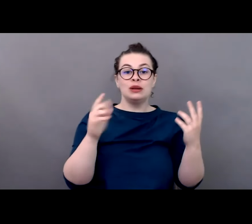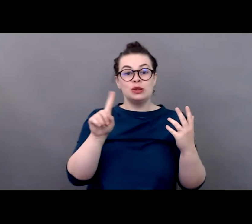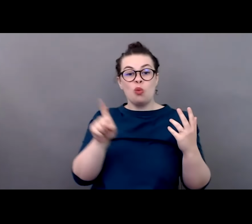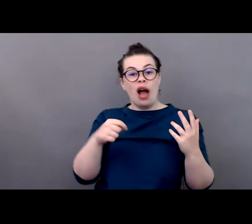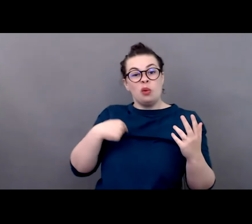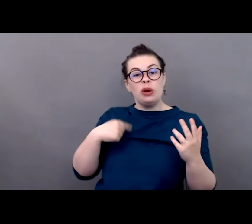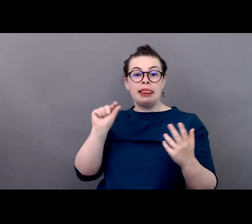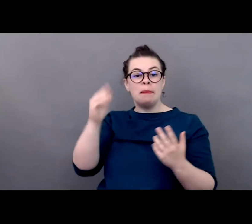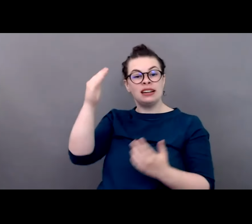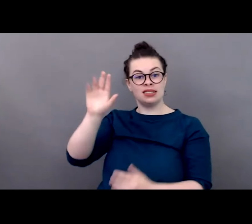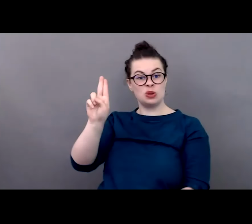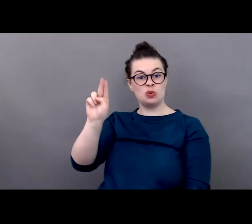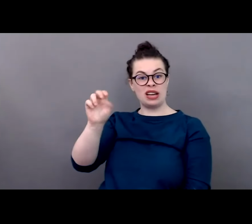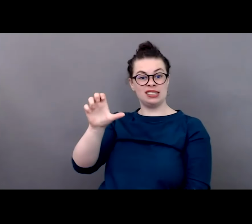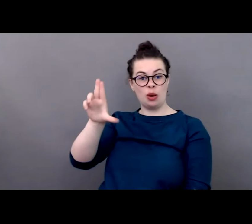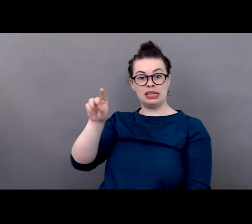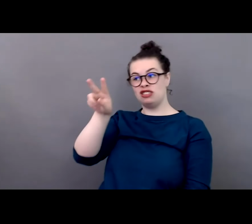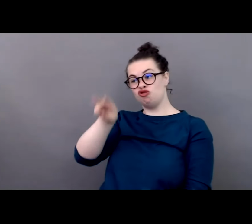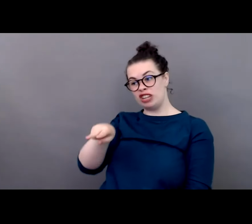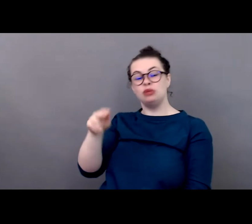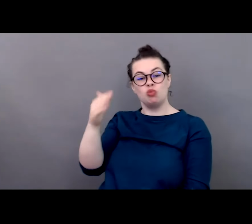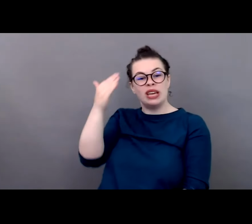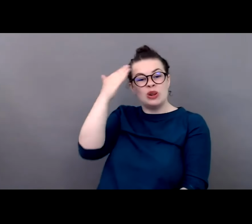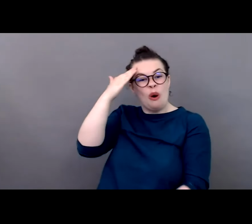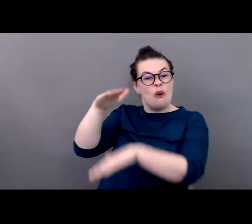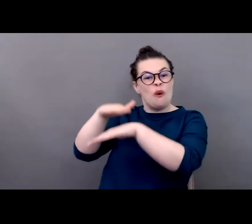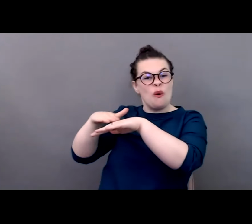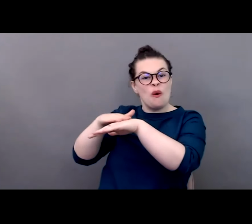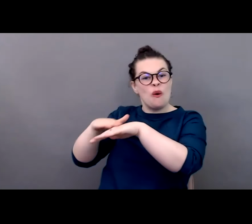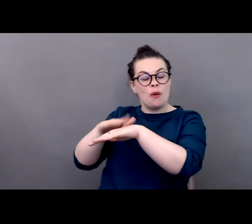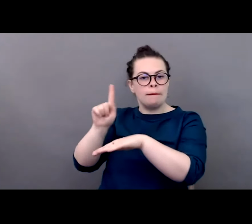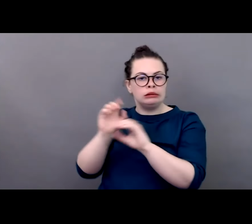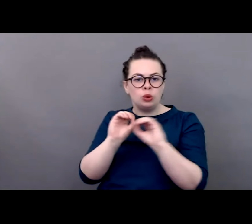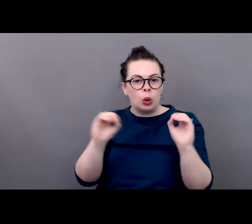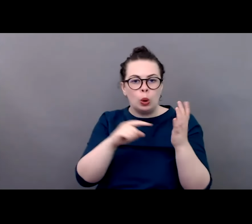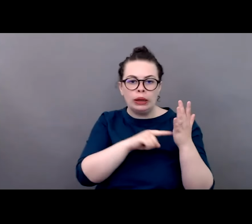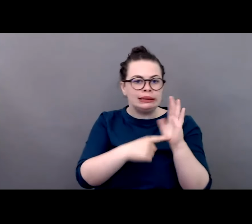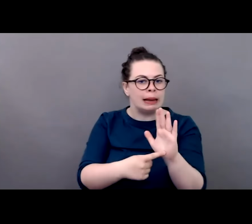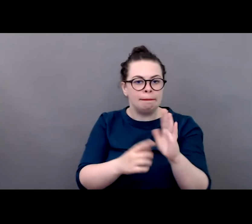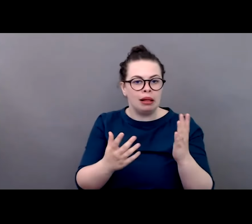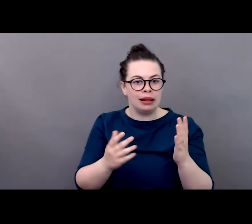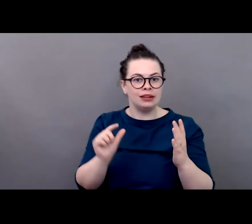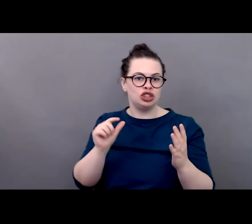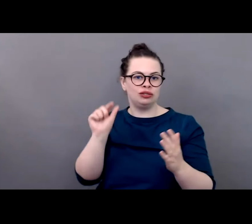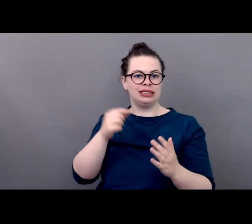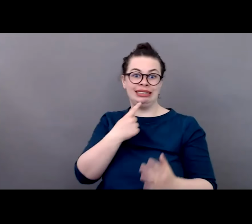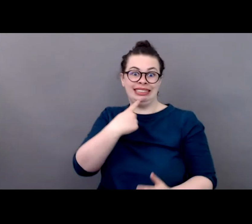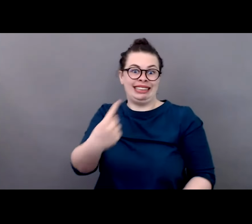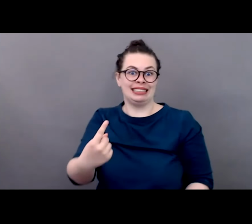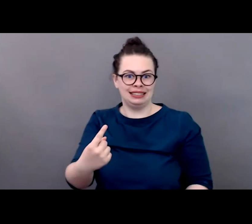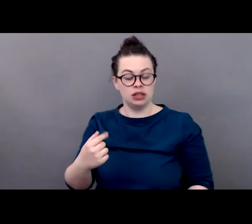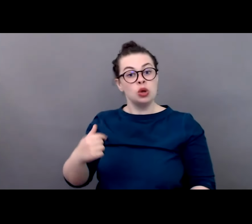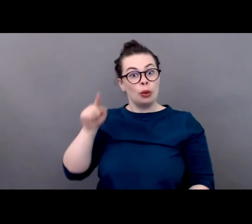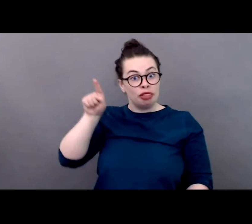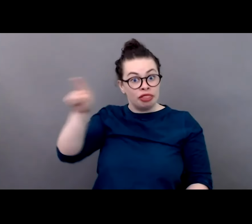CRPD, but very powerfully explains why even individual assessments are not permissible under the CRPD,